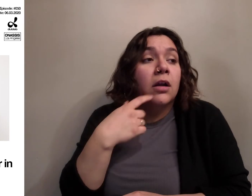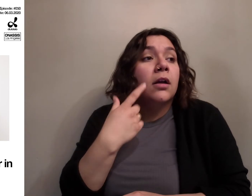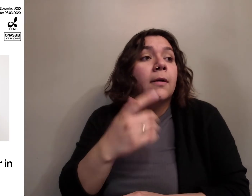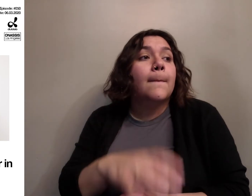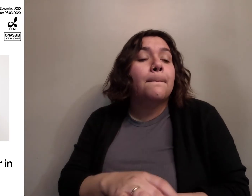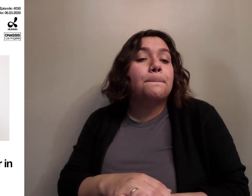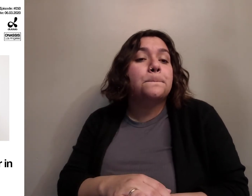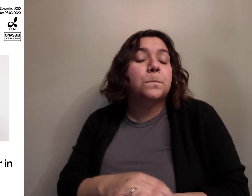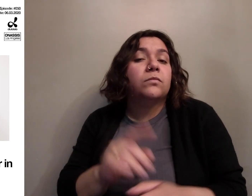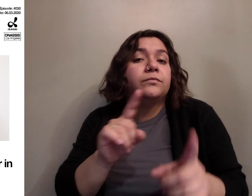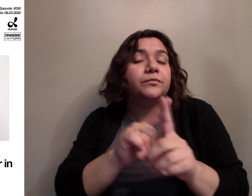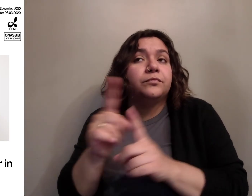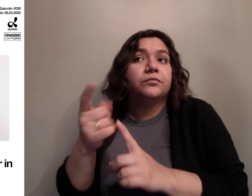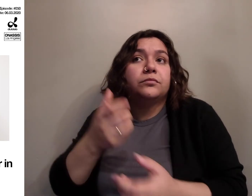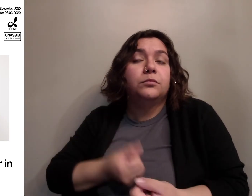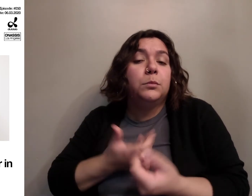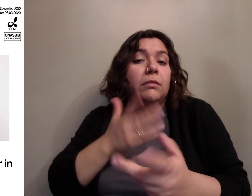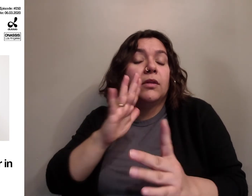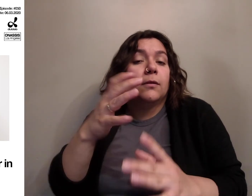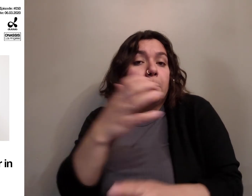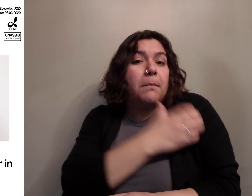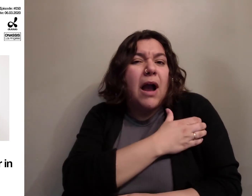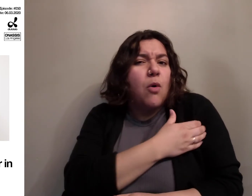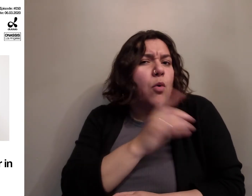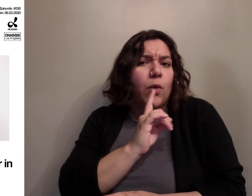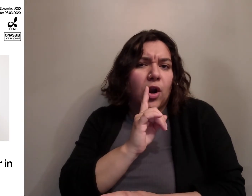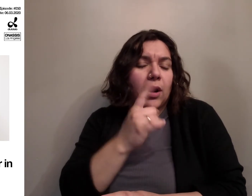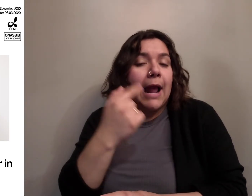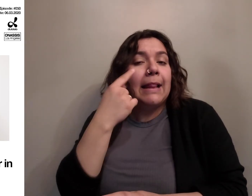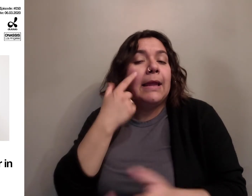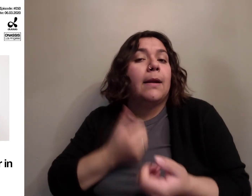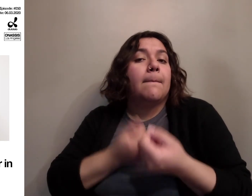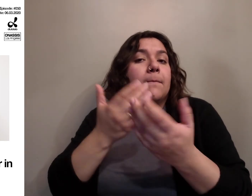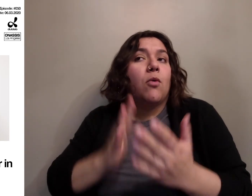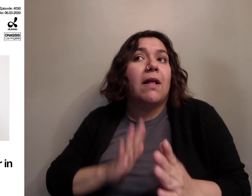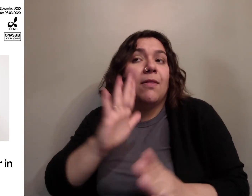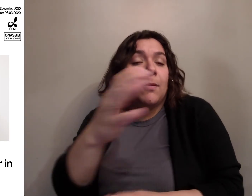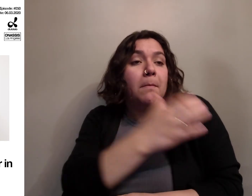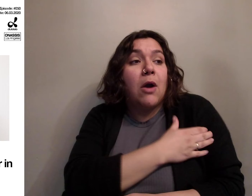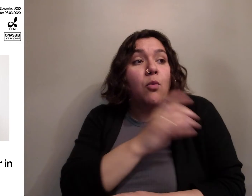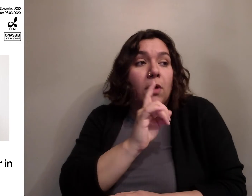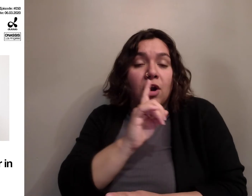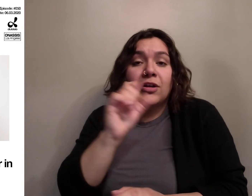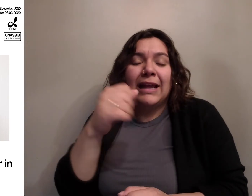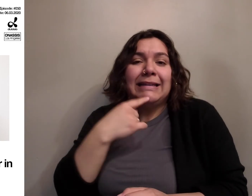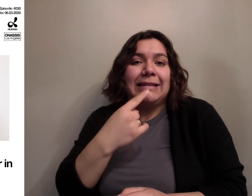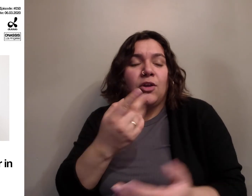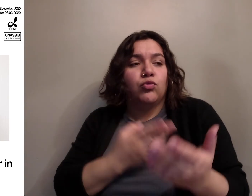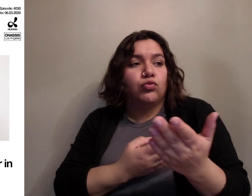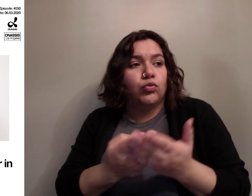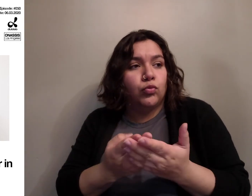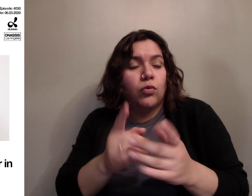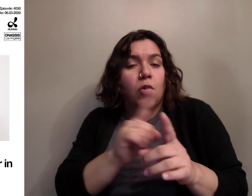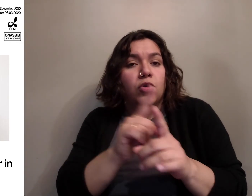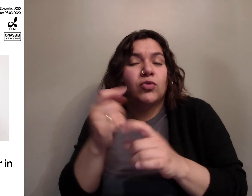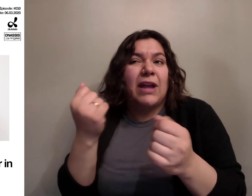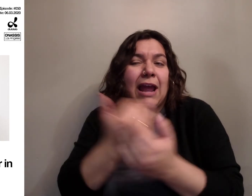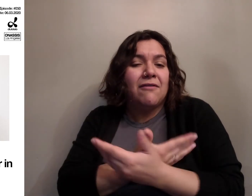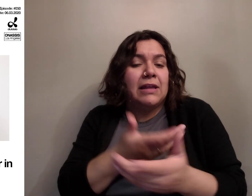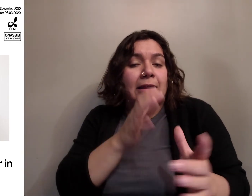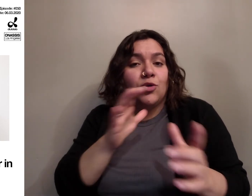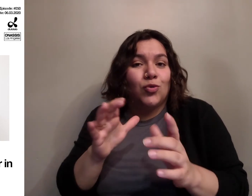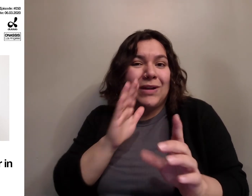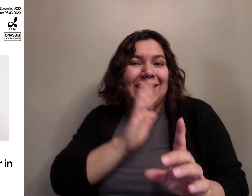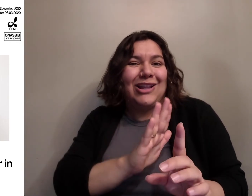whether or not poetry had power, and then where a poet's power lies. And I think a poet's power is in their ability to tell